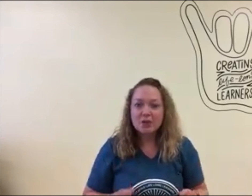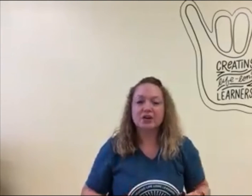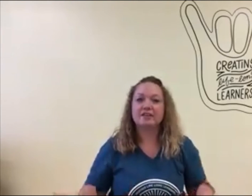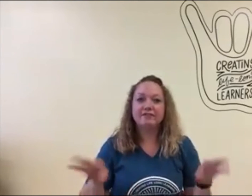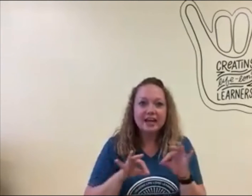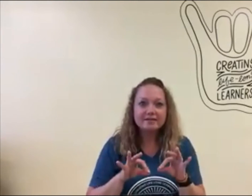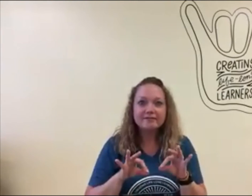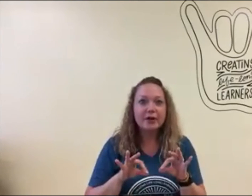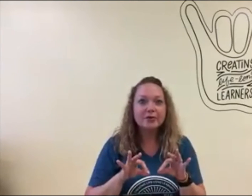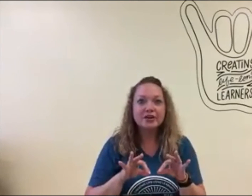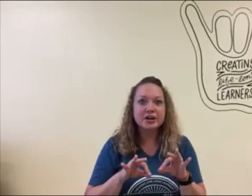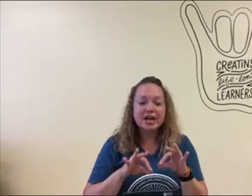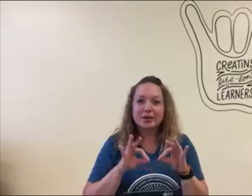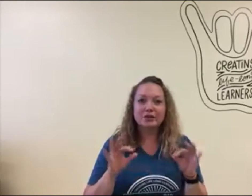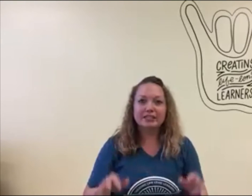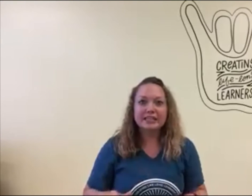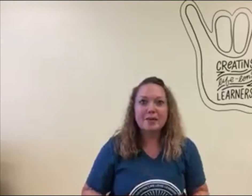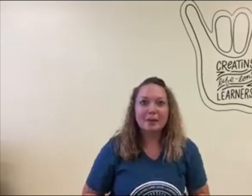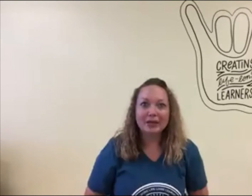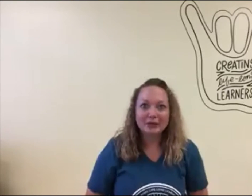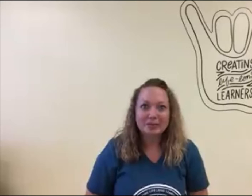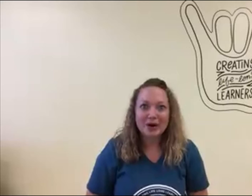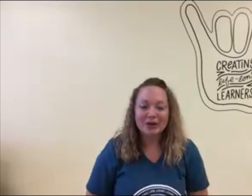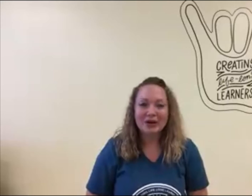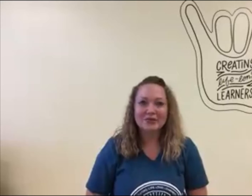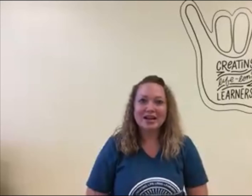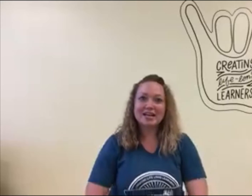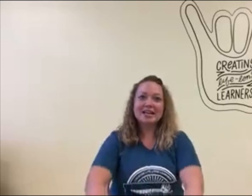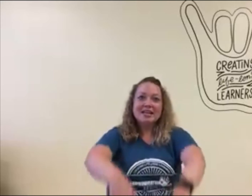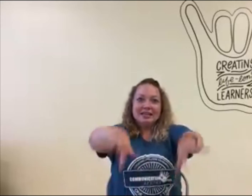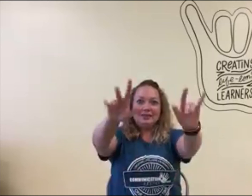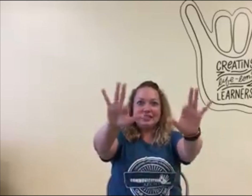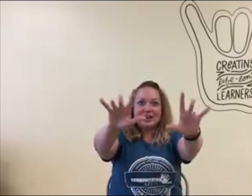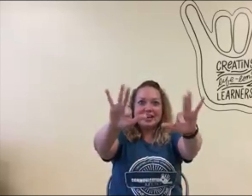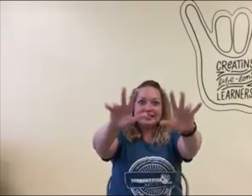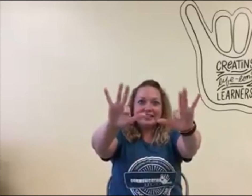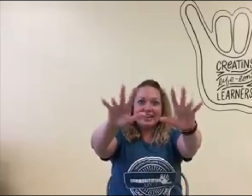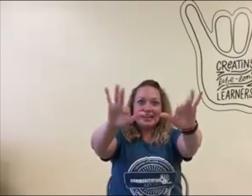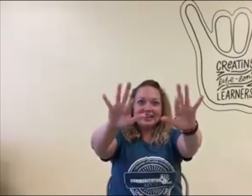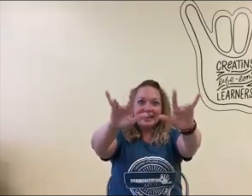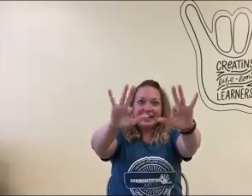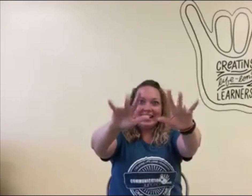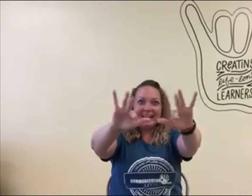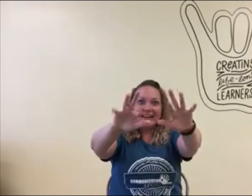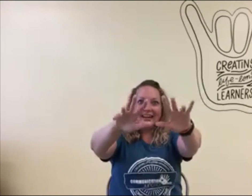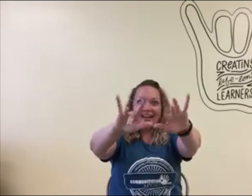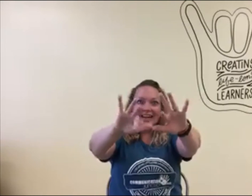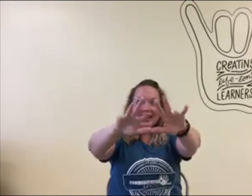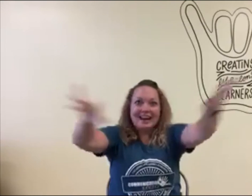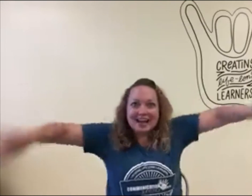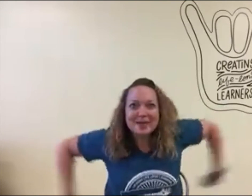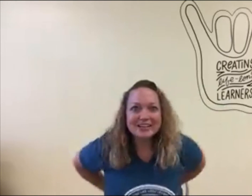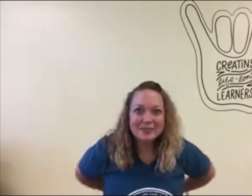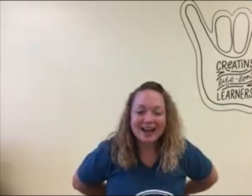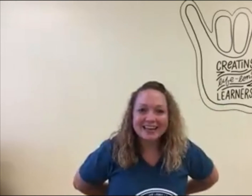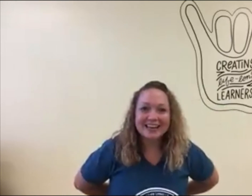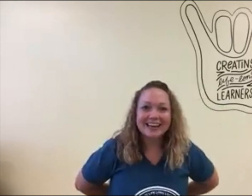gonna fly them forward, and we're gonna sing about Peter and Paul. Are you ready? Let me see your hands. And head behind your back. Here